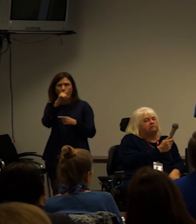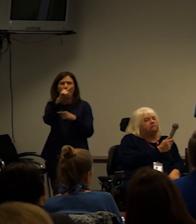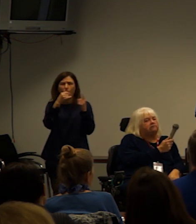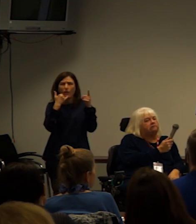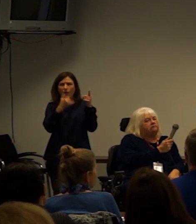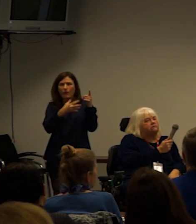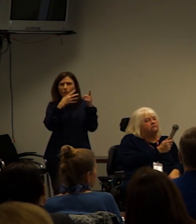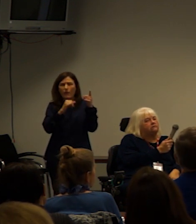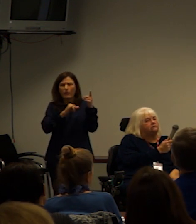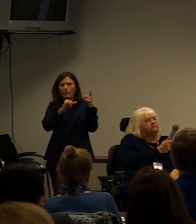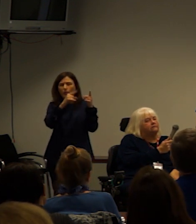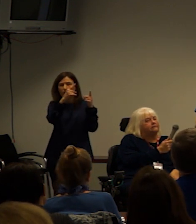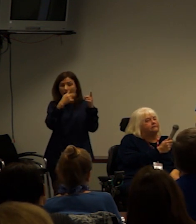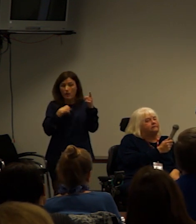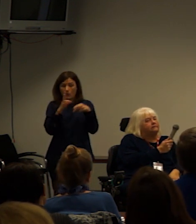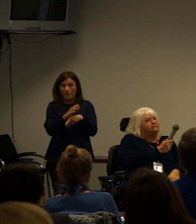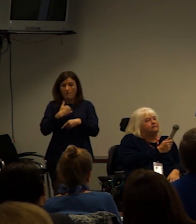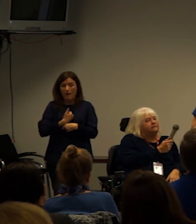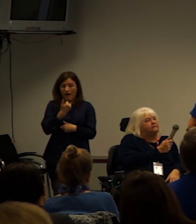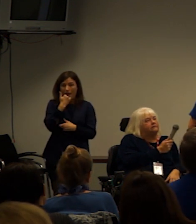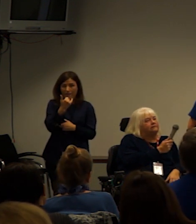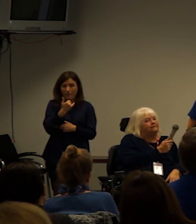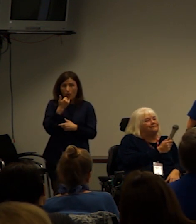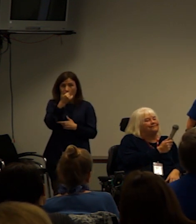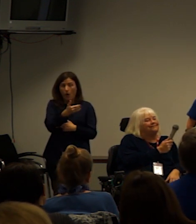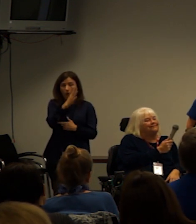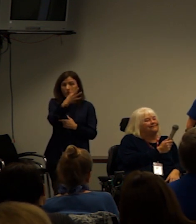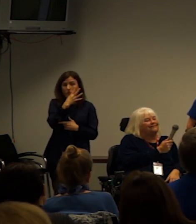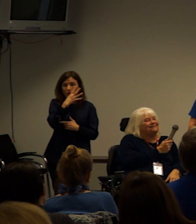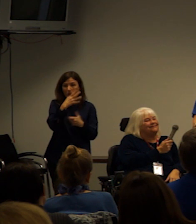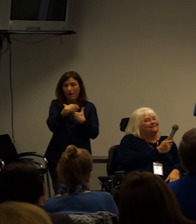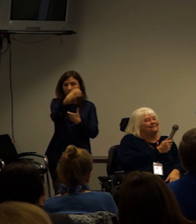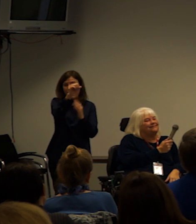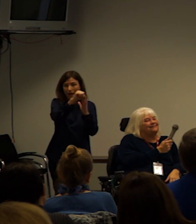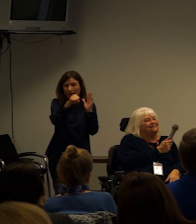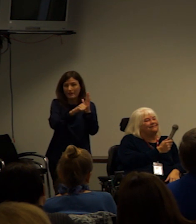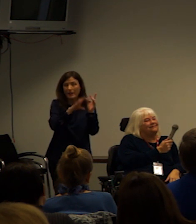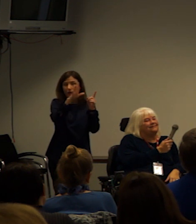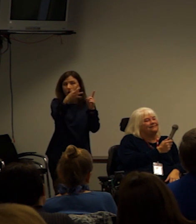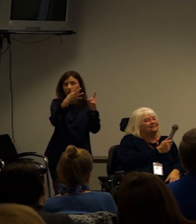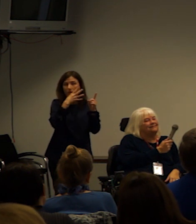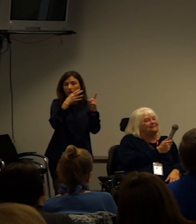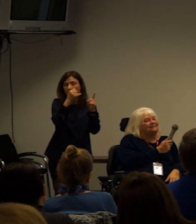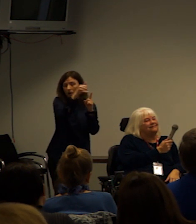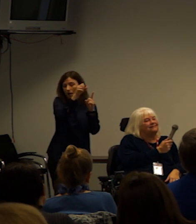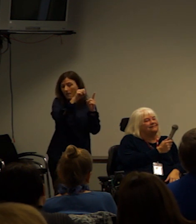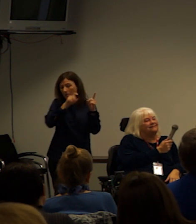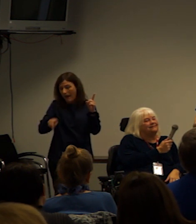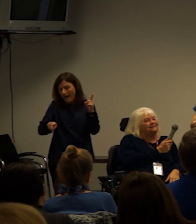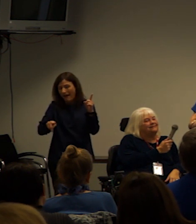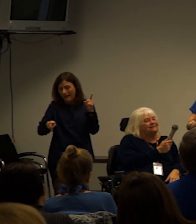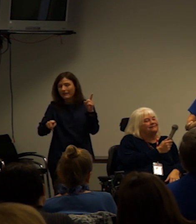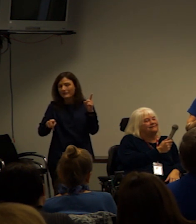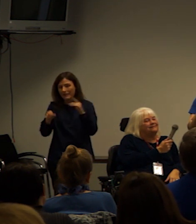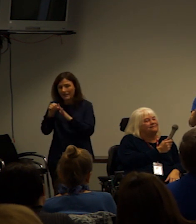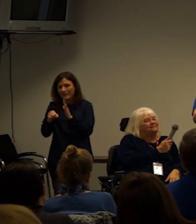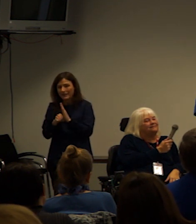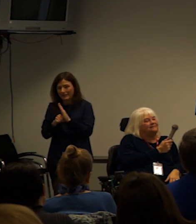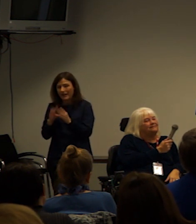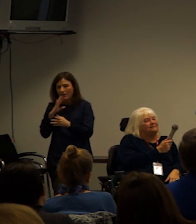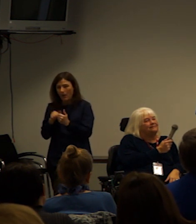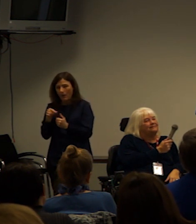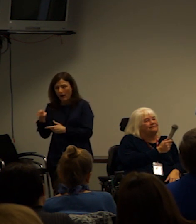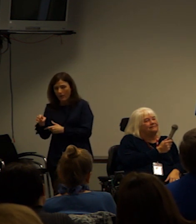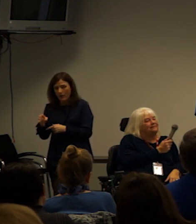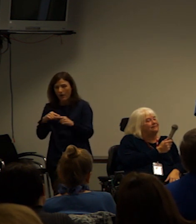in New York. So I could use my phone to call her mom out of state, and her mom could then call back into the state and talk to Terry. But